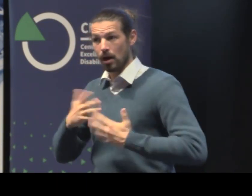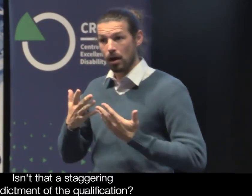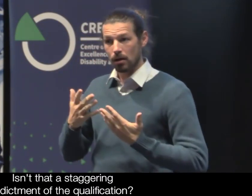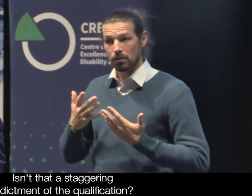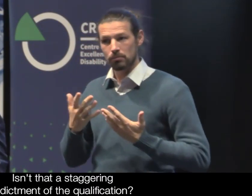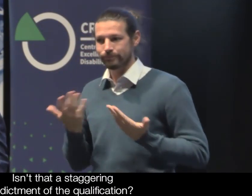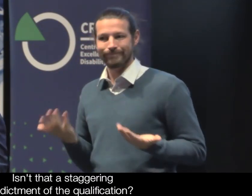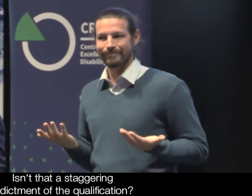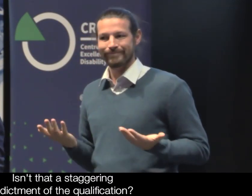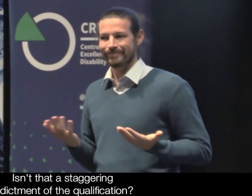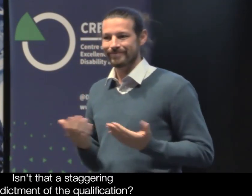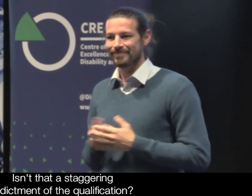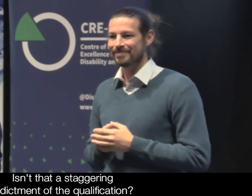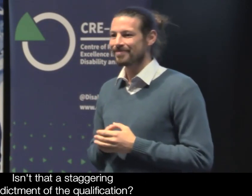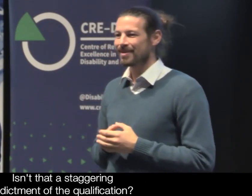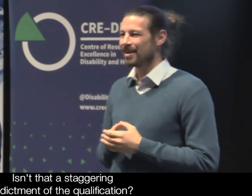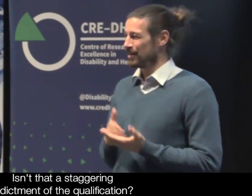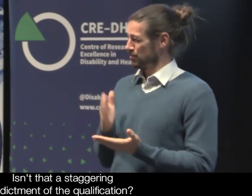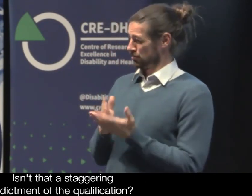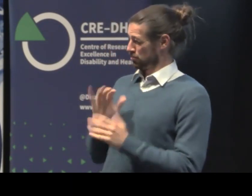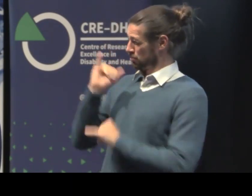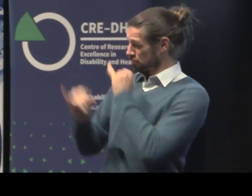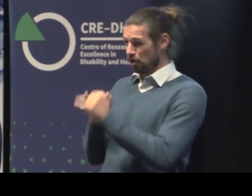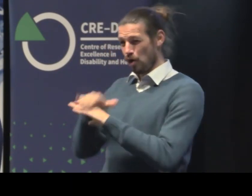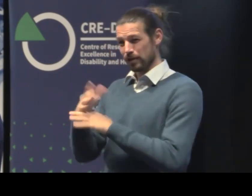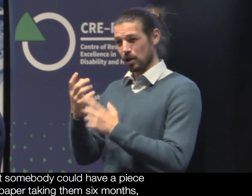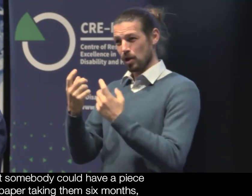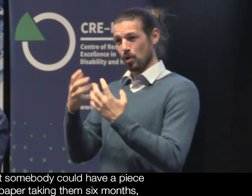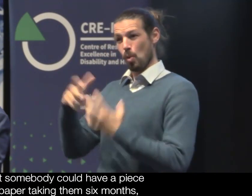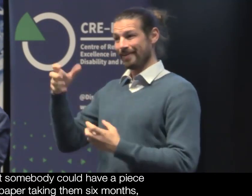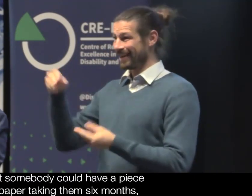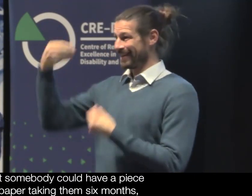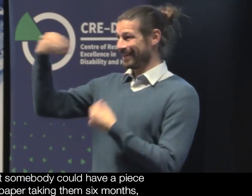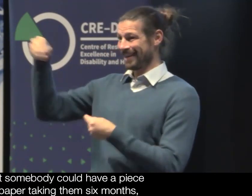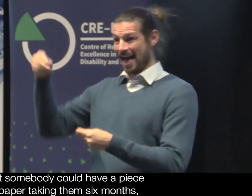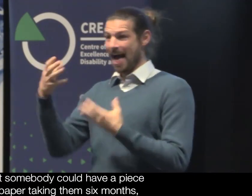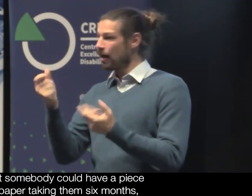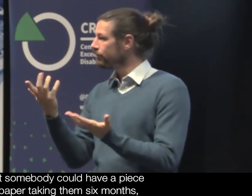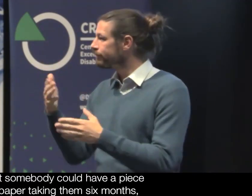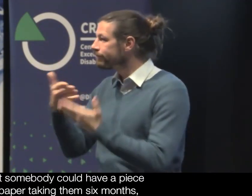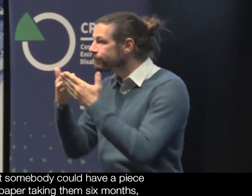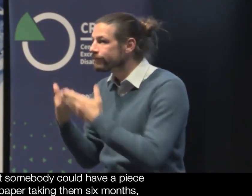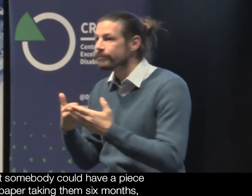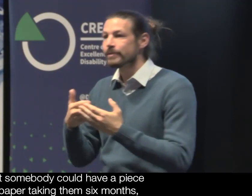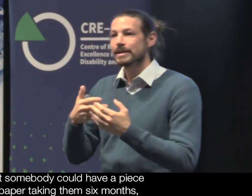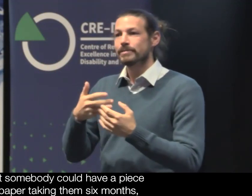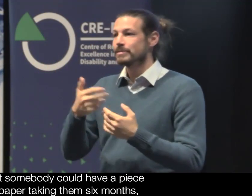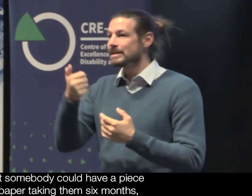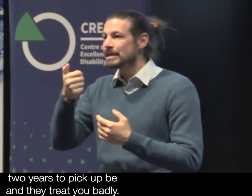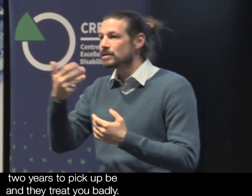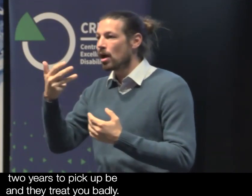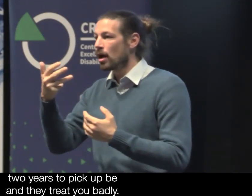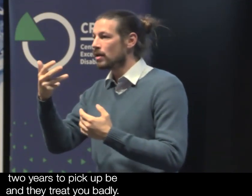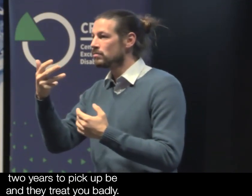Isn't that a staggering indictment of the qualification? Don't you think that somebody could have a bit of paper, it's taken them 6, 9 months, 2 years to